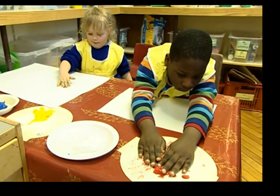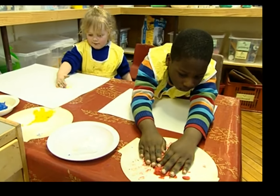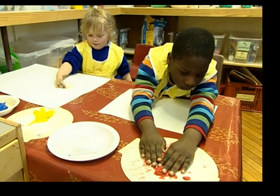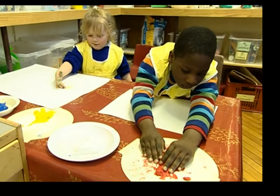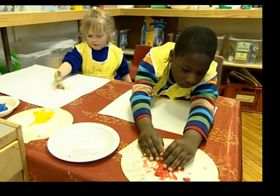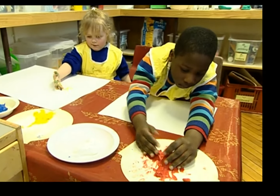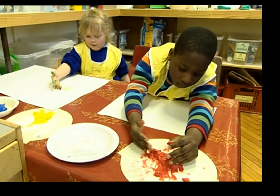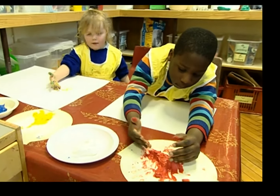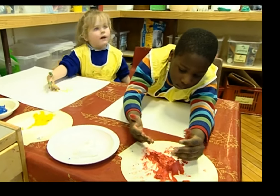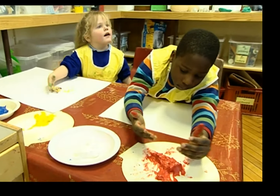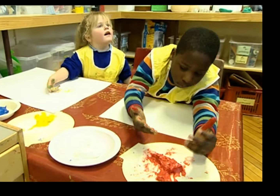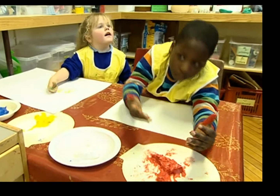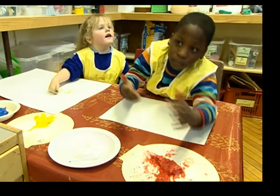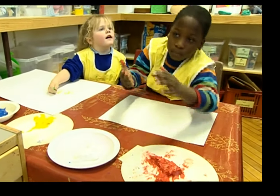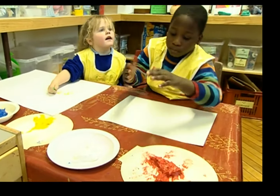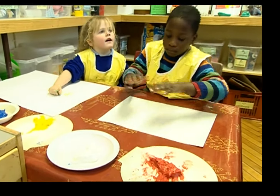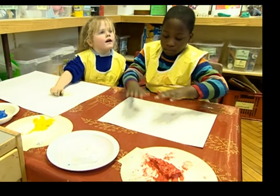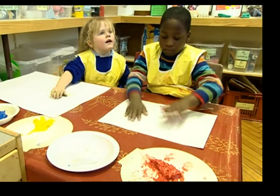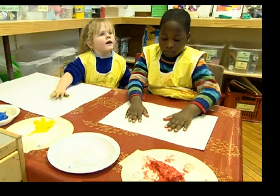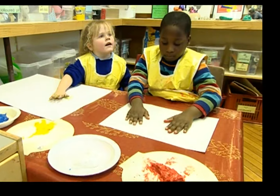David and Holly are painting with their hands.